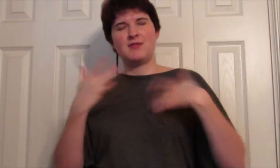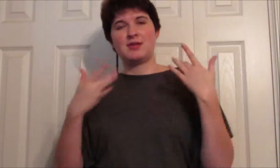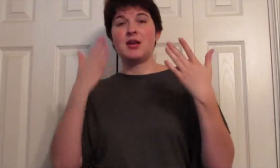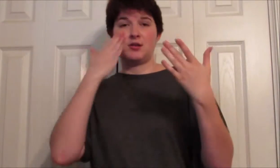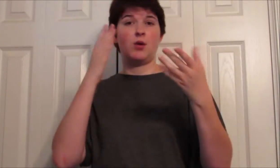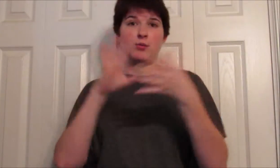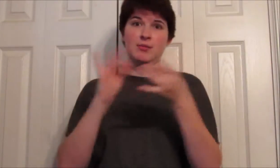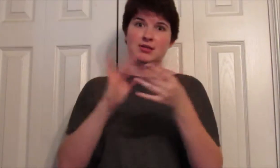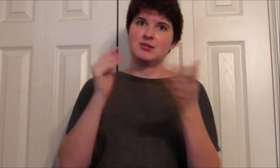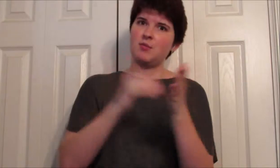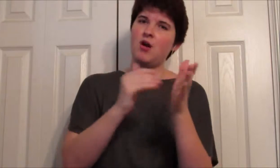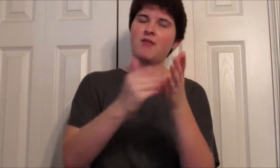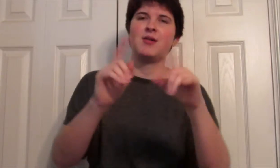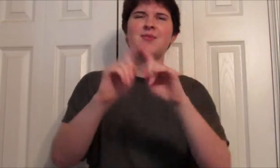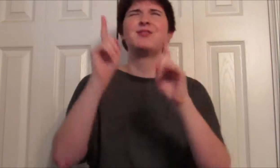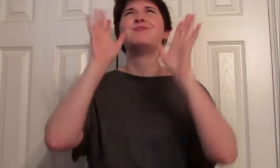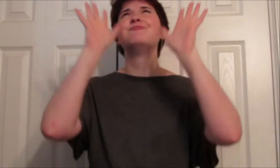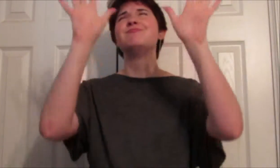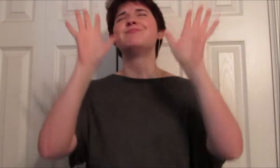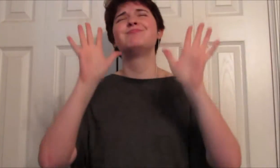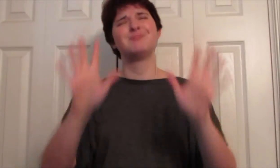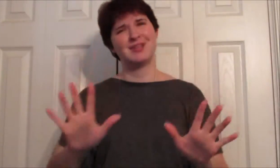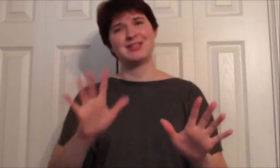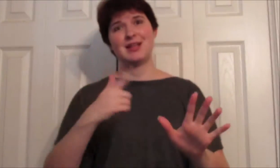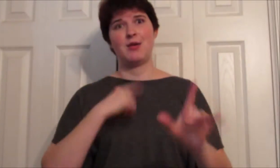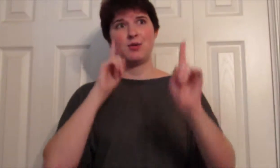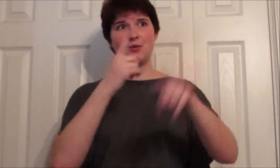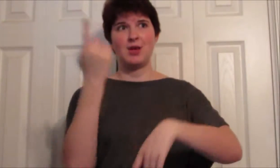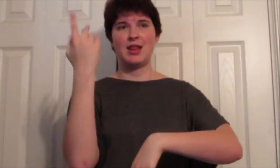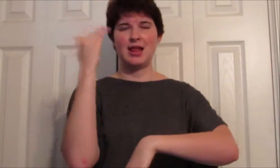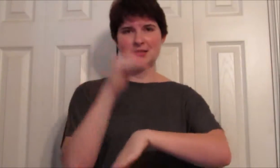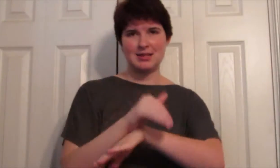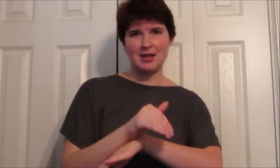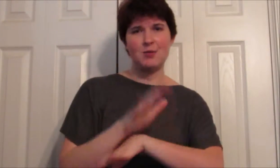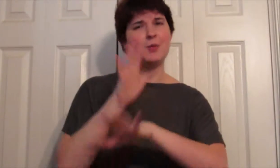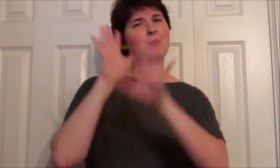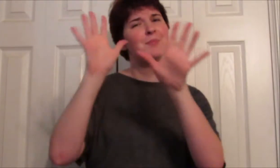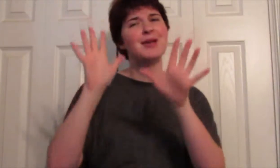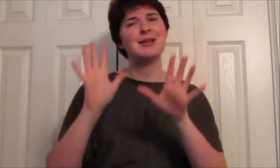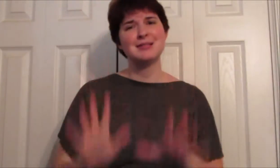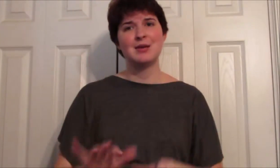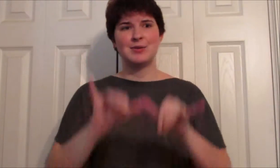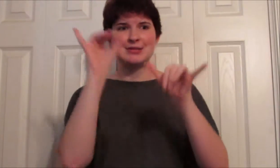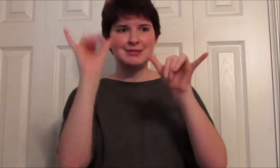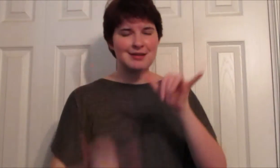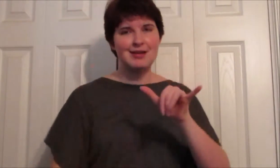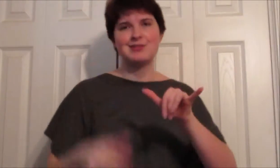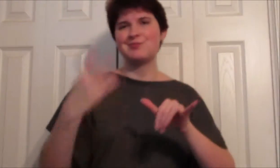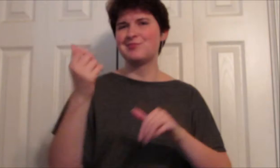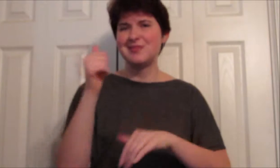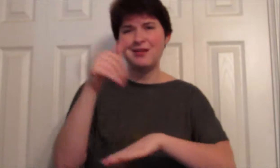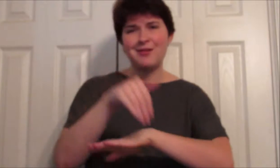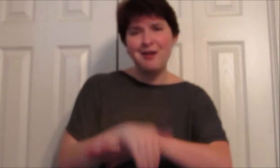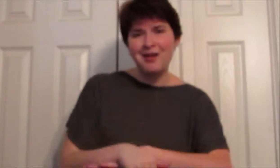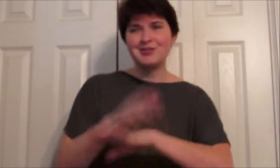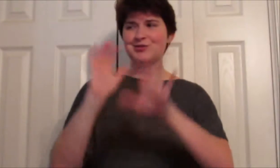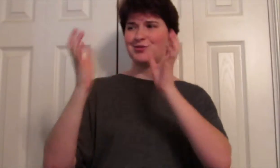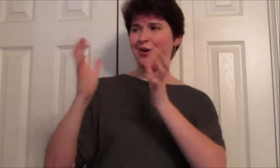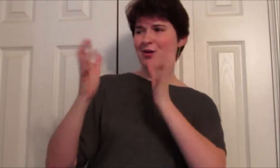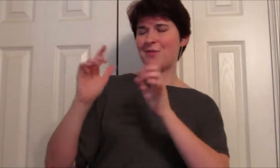I know we mention them a lot, but they really have been great. I went to one just last night, and it was great. We were there till 10 o'clock talking just about our lives and things